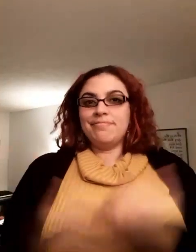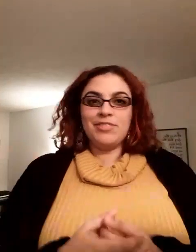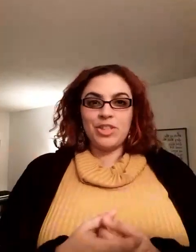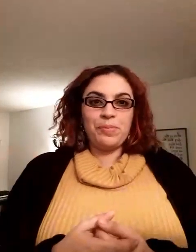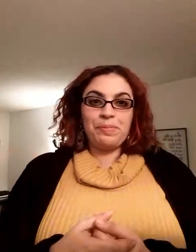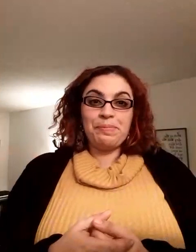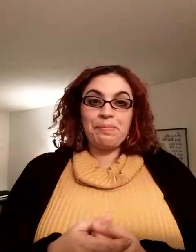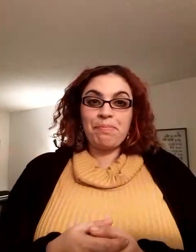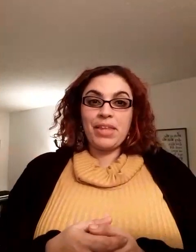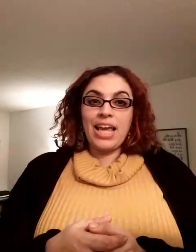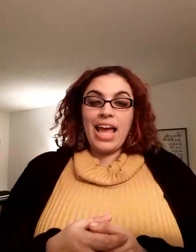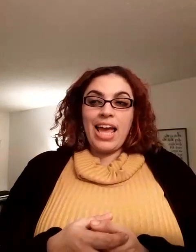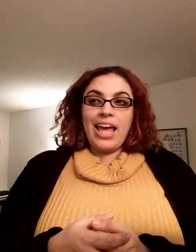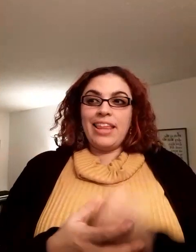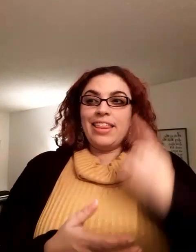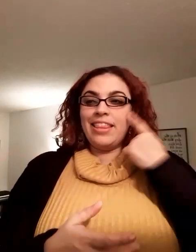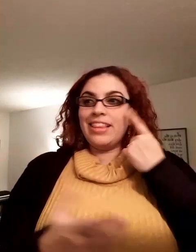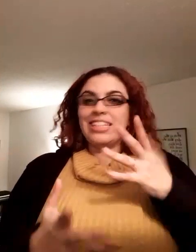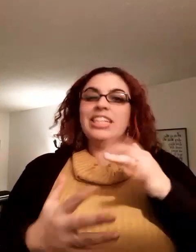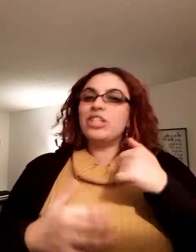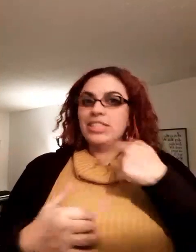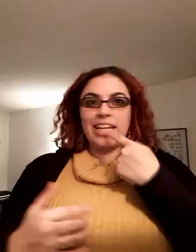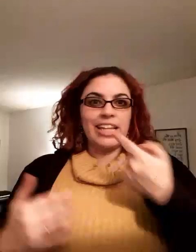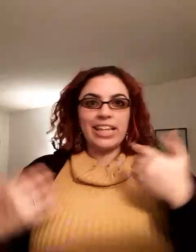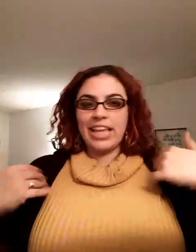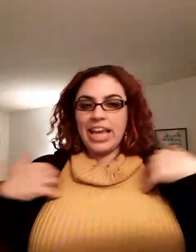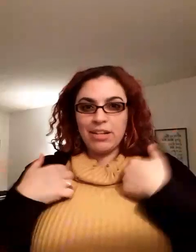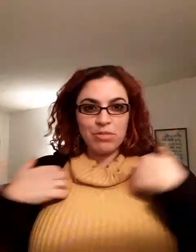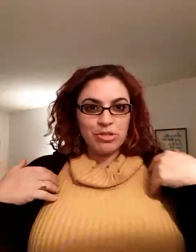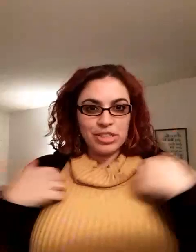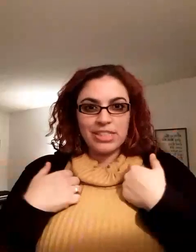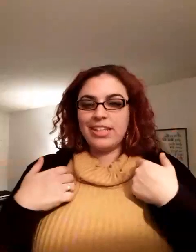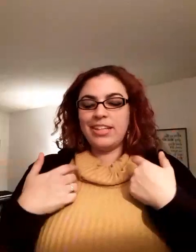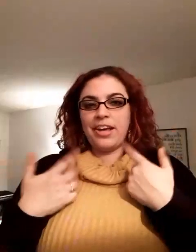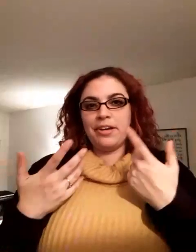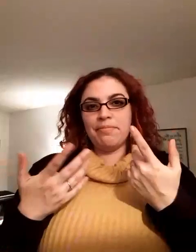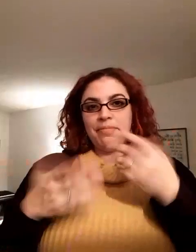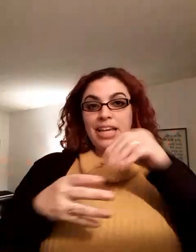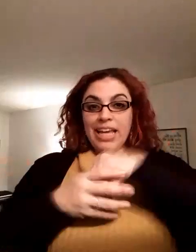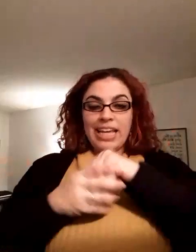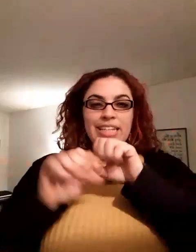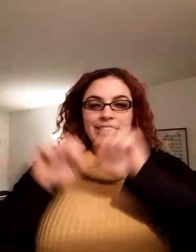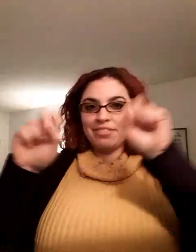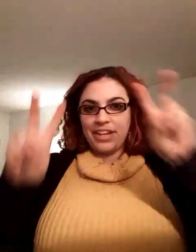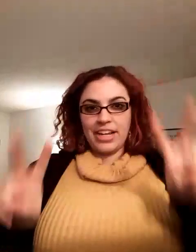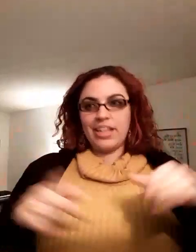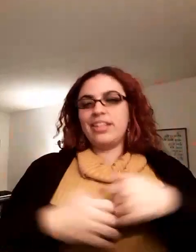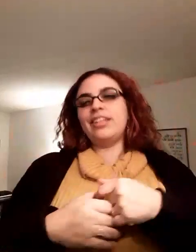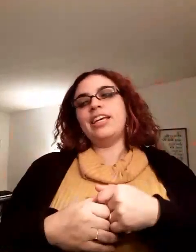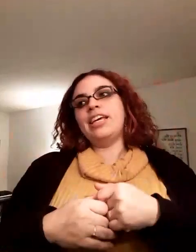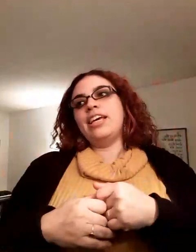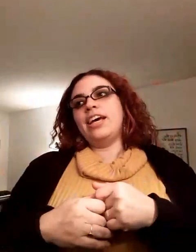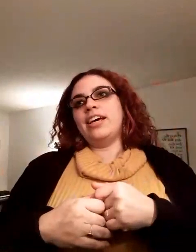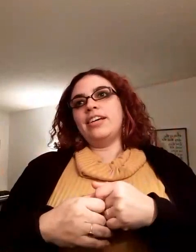So I think that's it. He could say like the animals in a savanna.